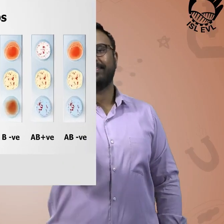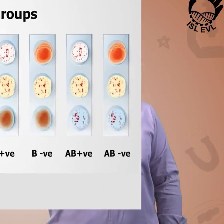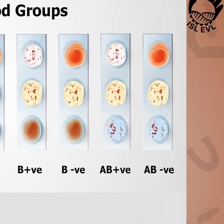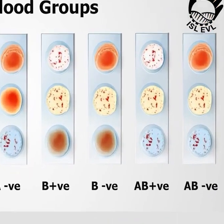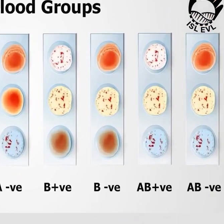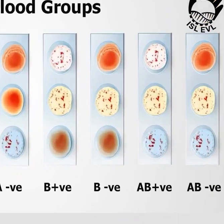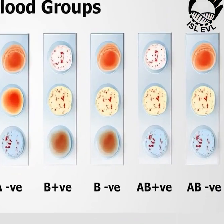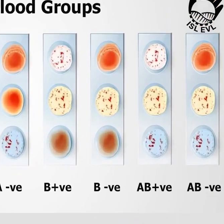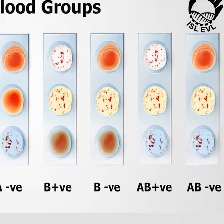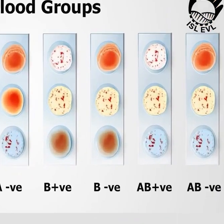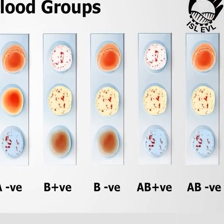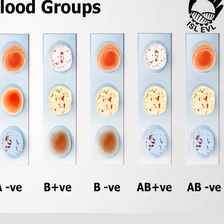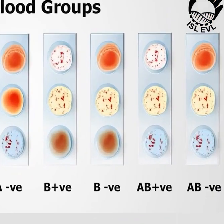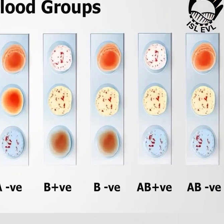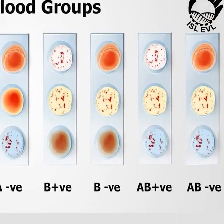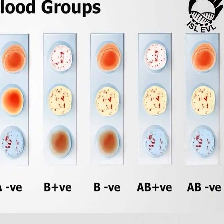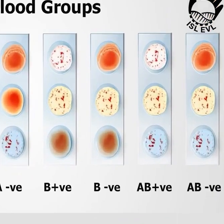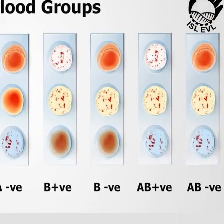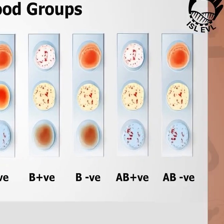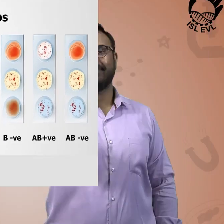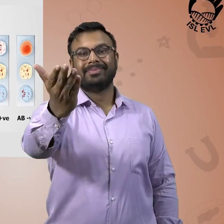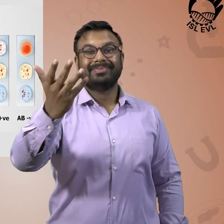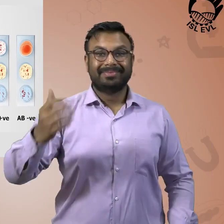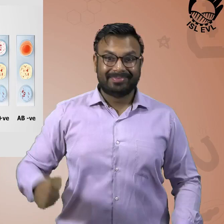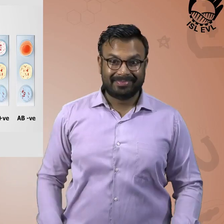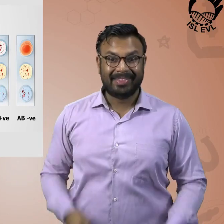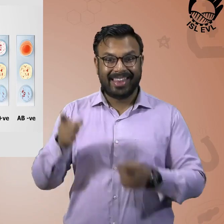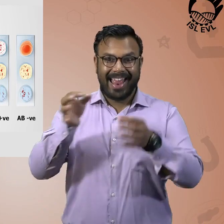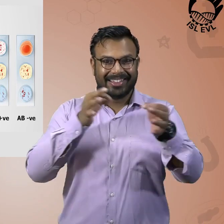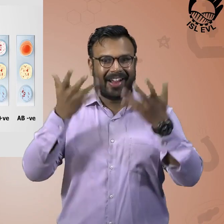the blood group by noticing the agglutination on the corresponding drops.